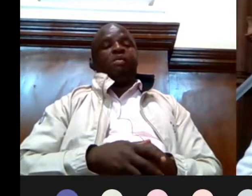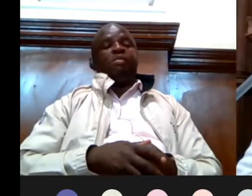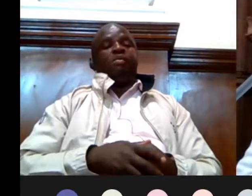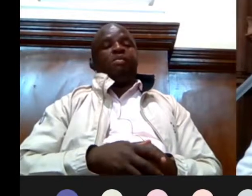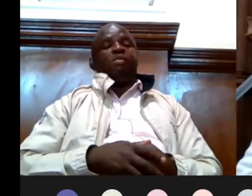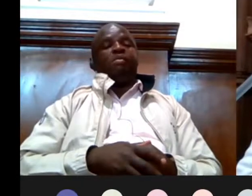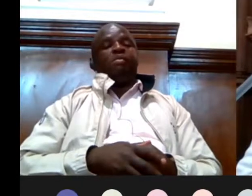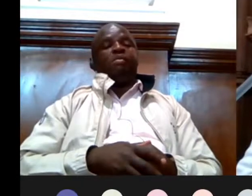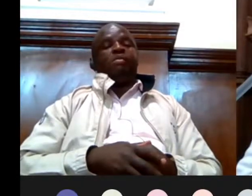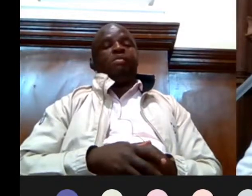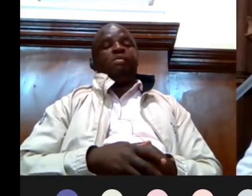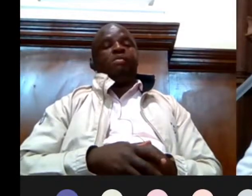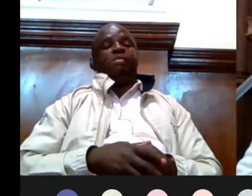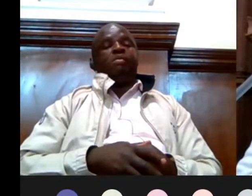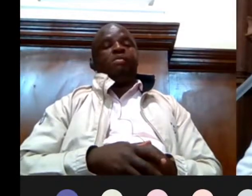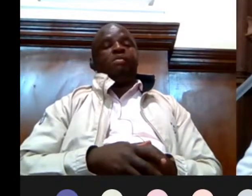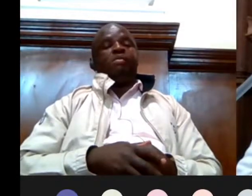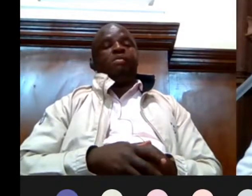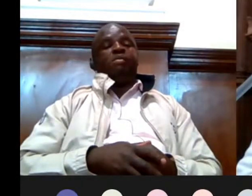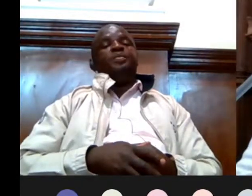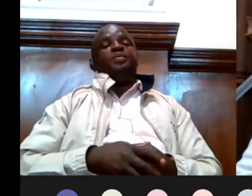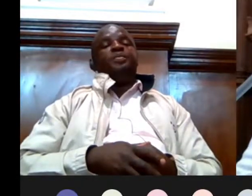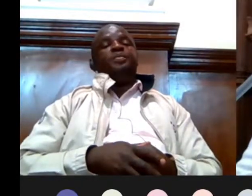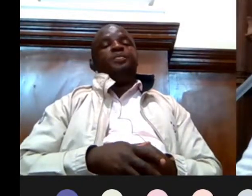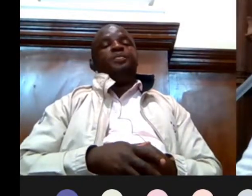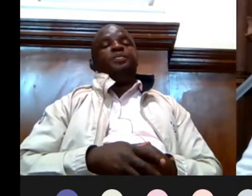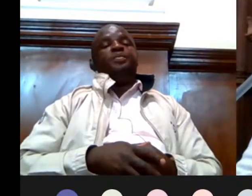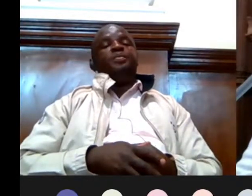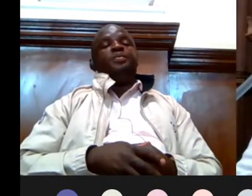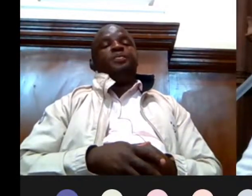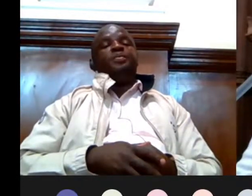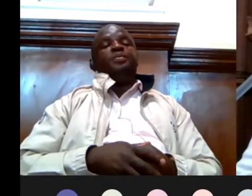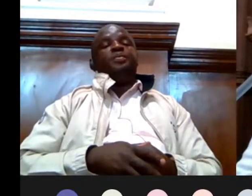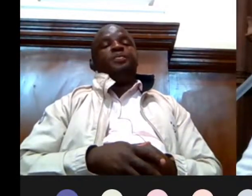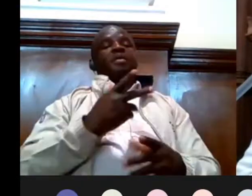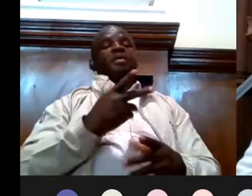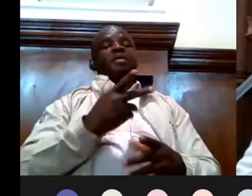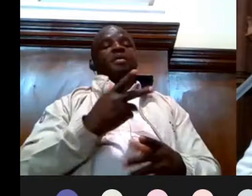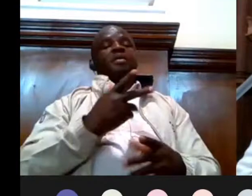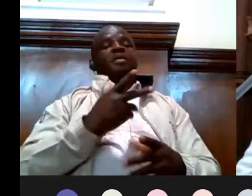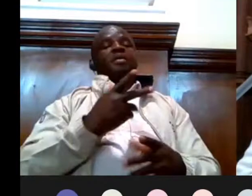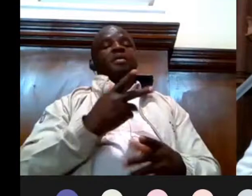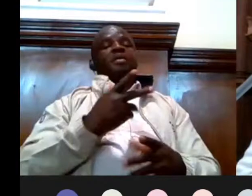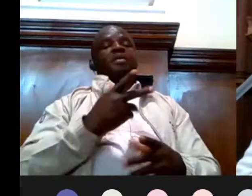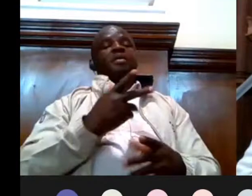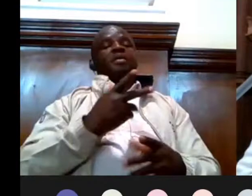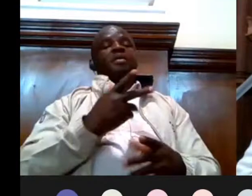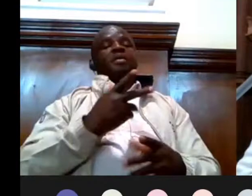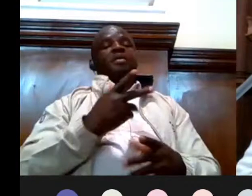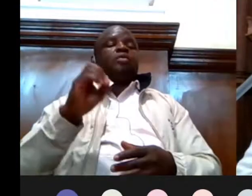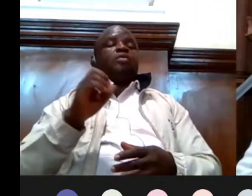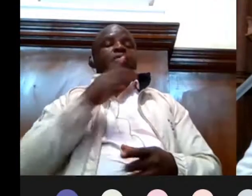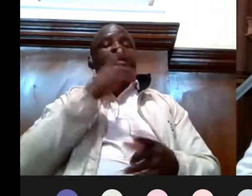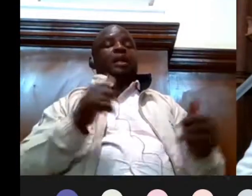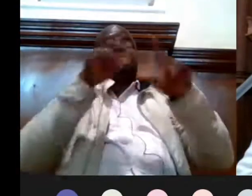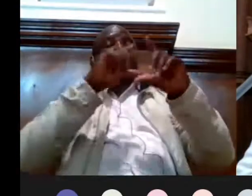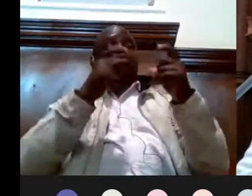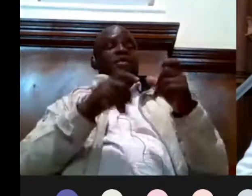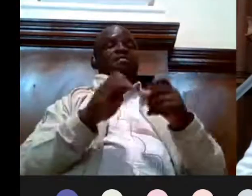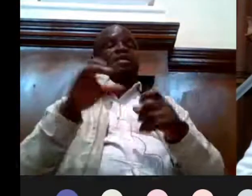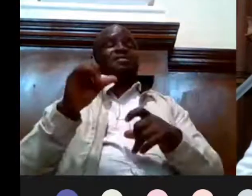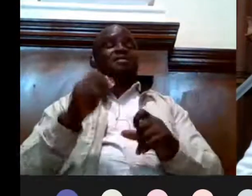Speaker, this saga confirms the suspicion that the Exco in the Free State is